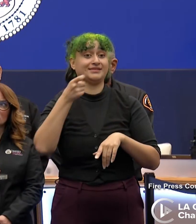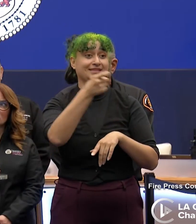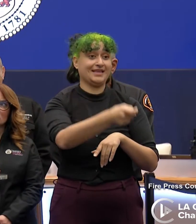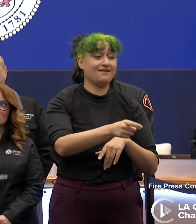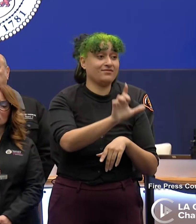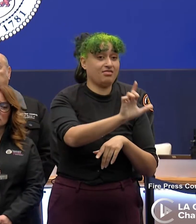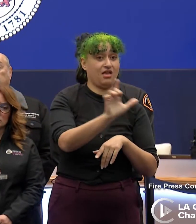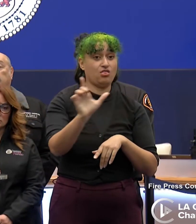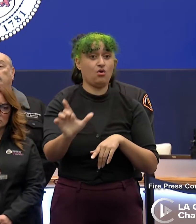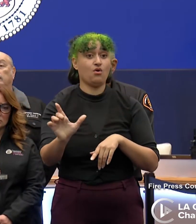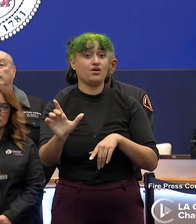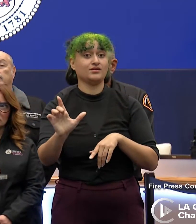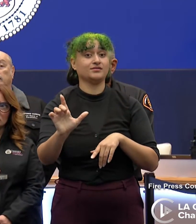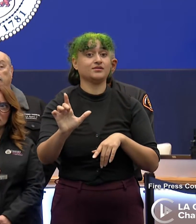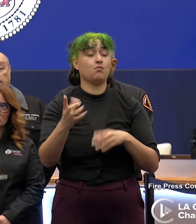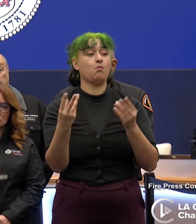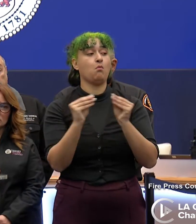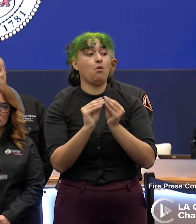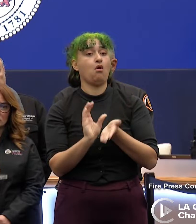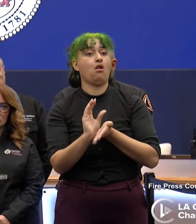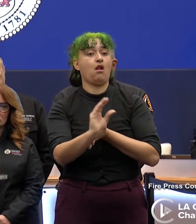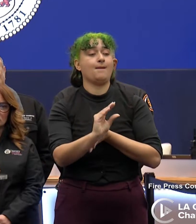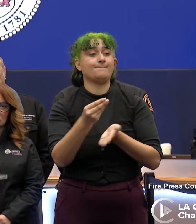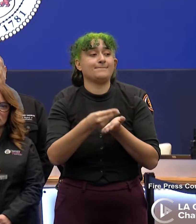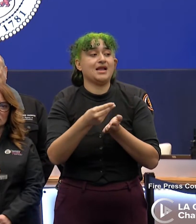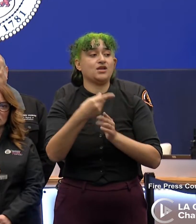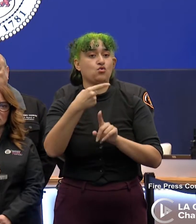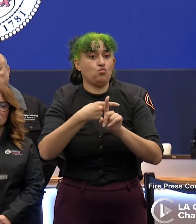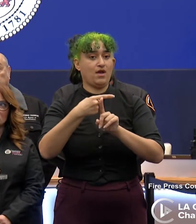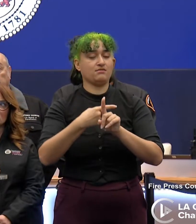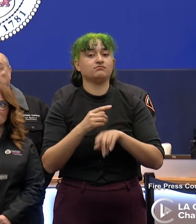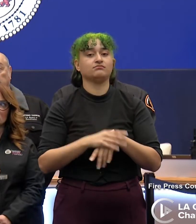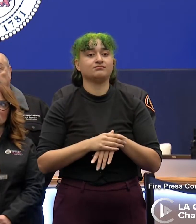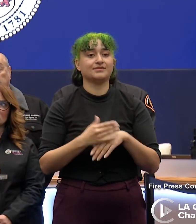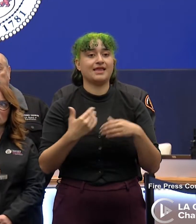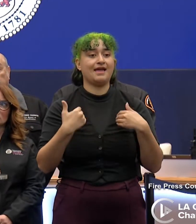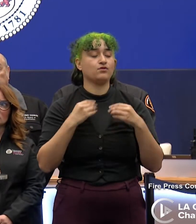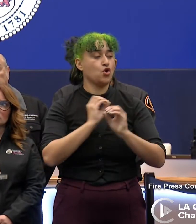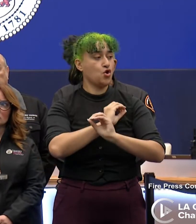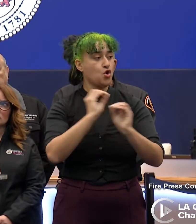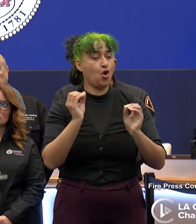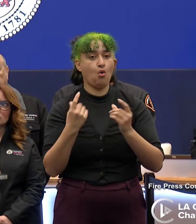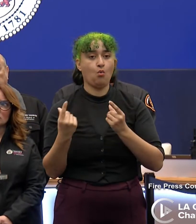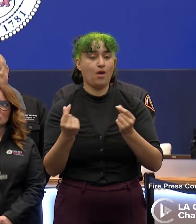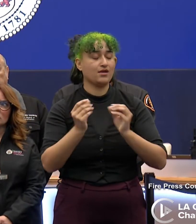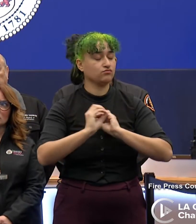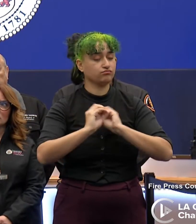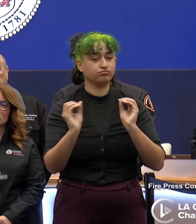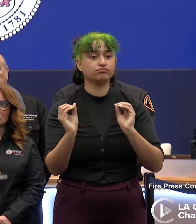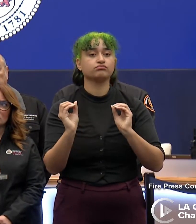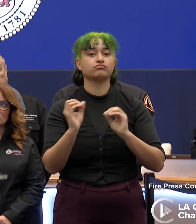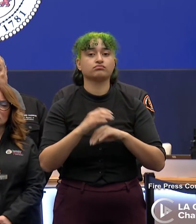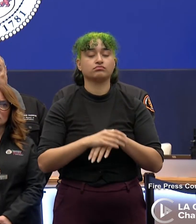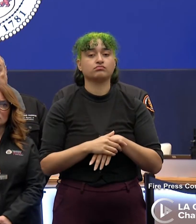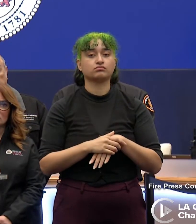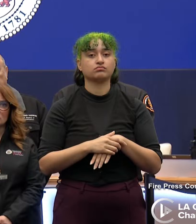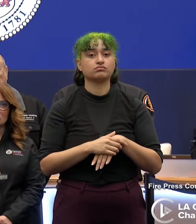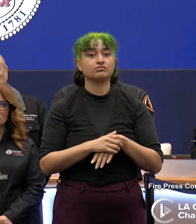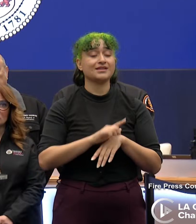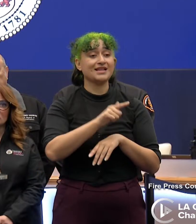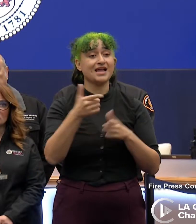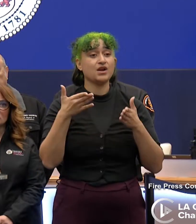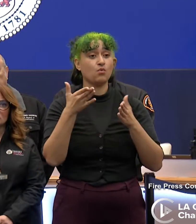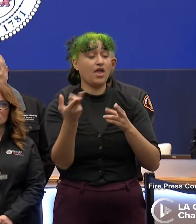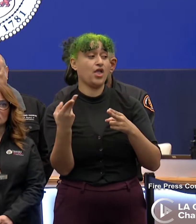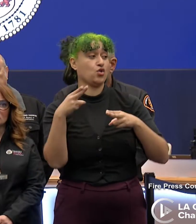or her additional money to rent, and they take absolutely no action whatsoever to in any